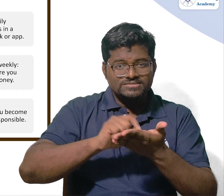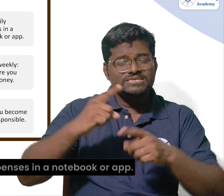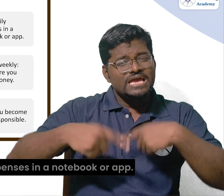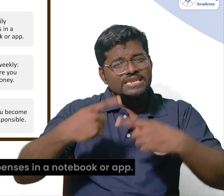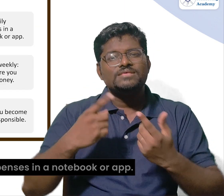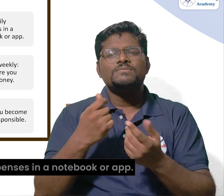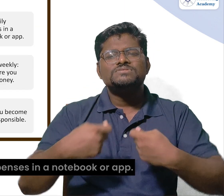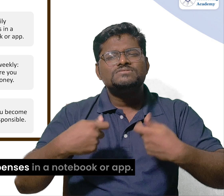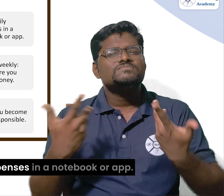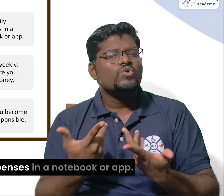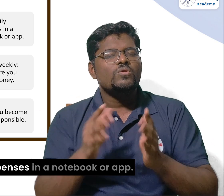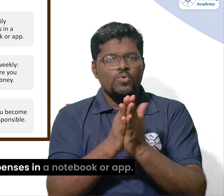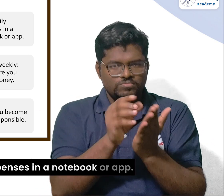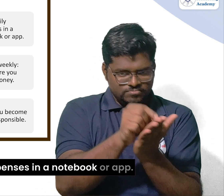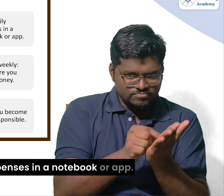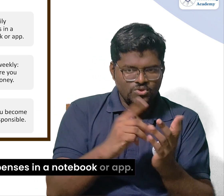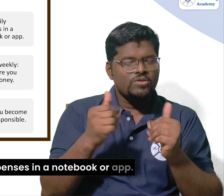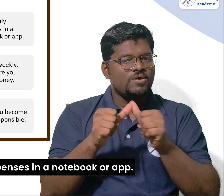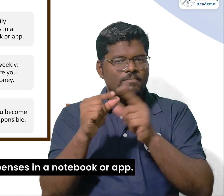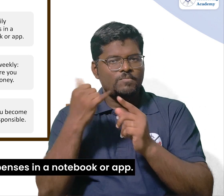Write daily expenses in a notebook or app.